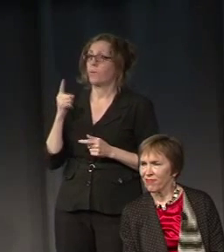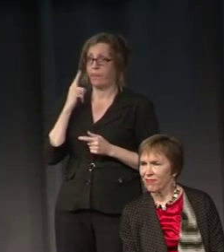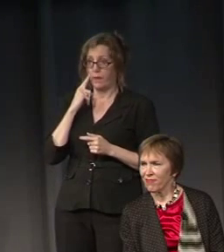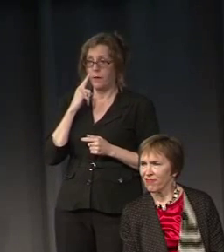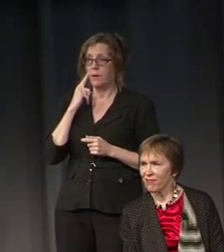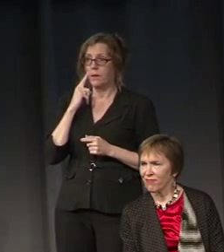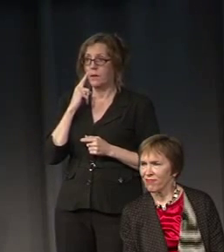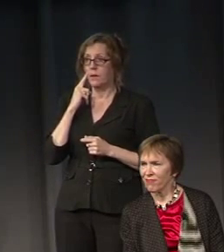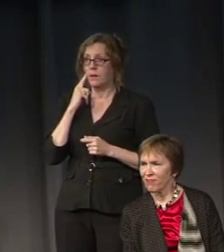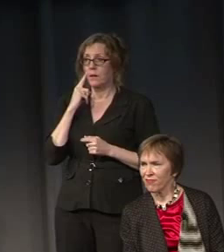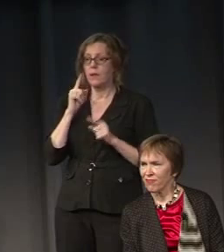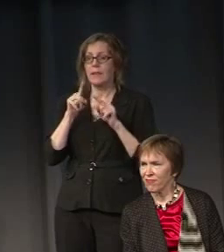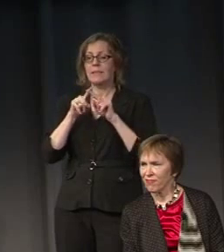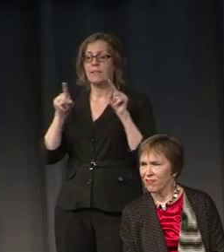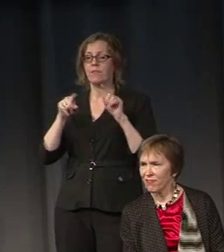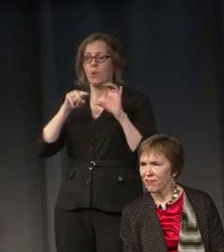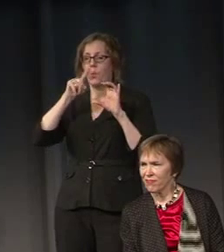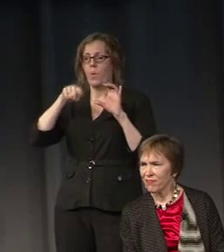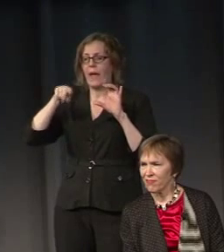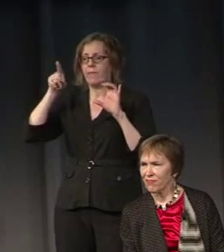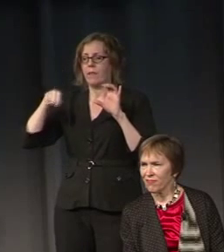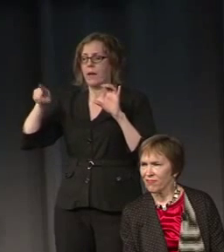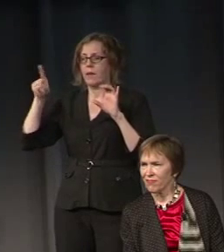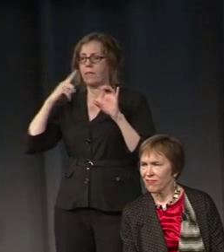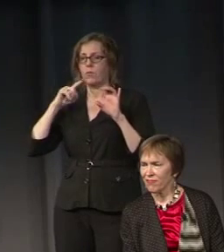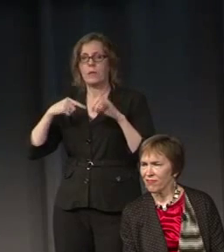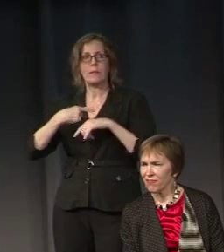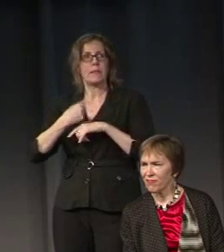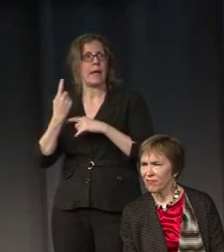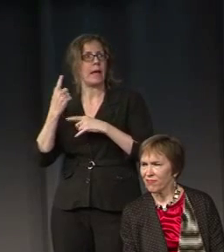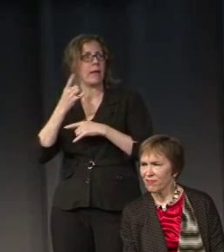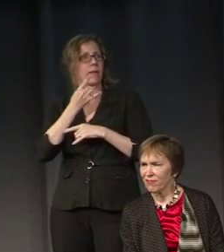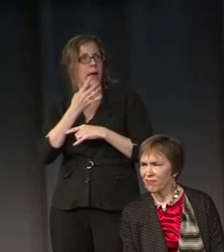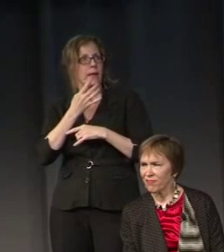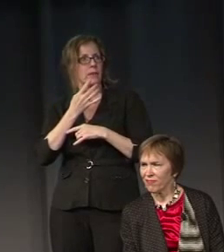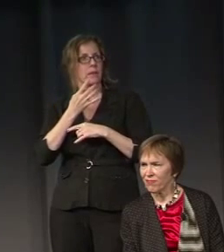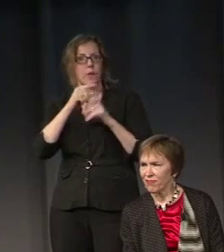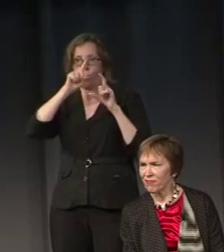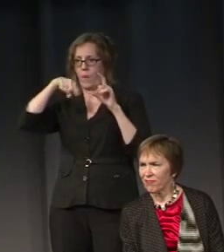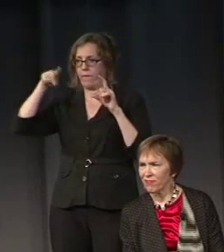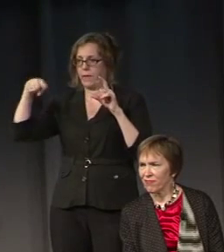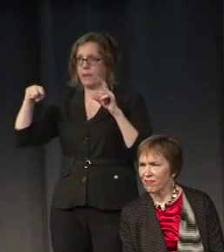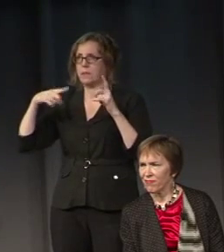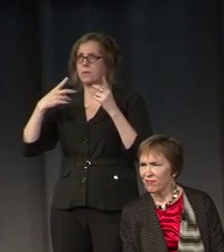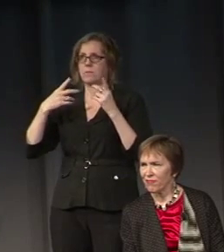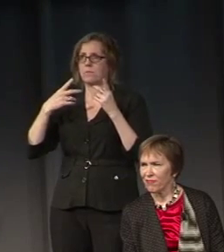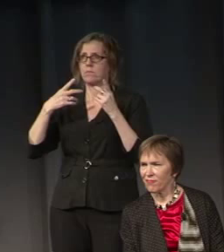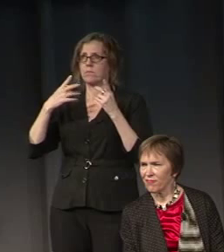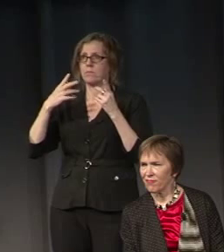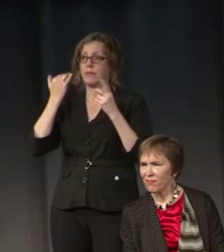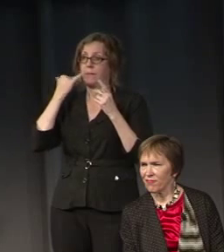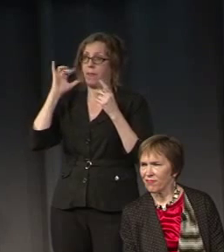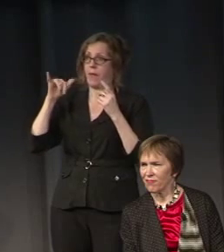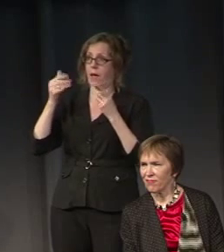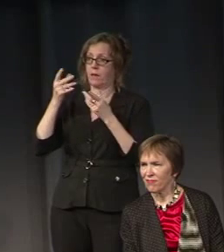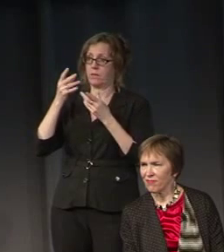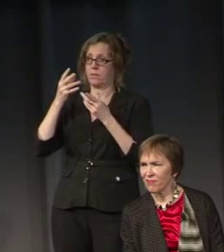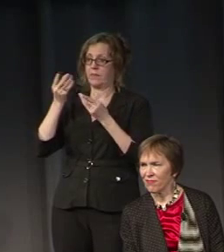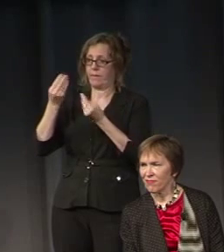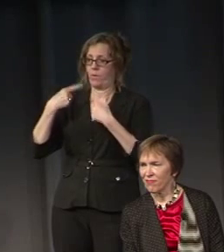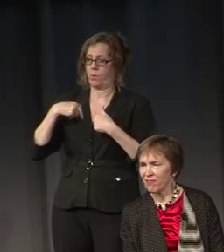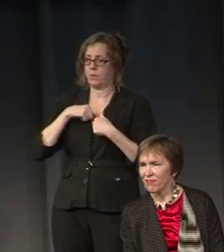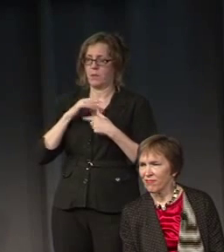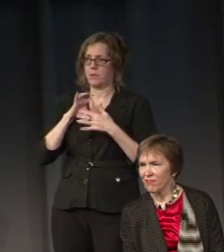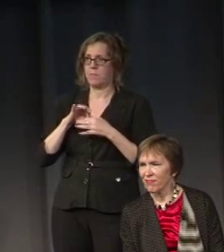different wavelengths in daylight inform us about our circadian rhythms?